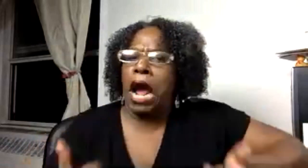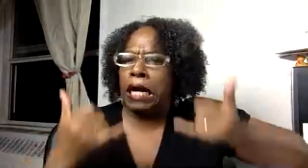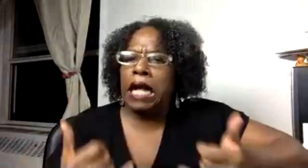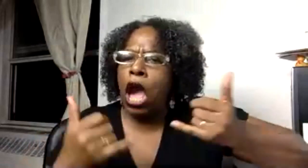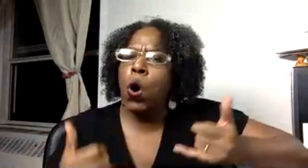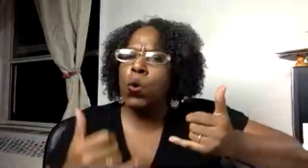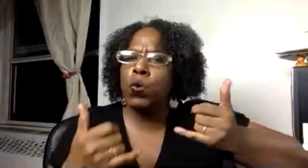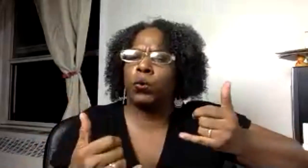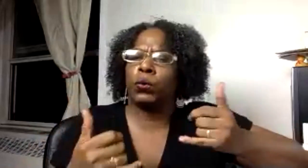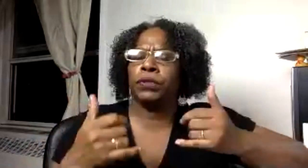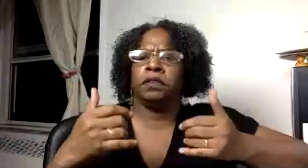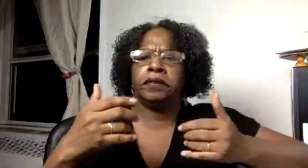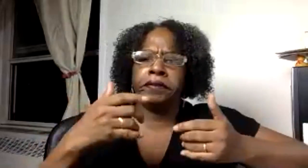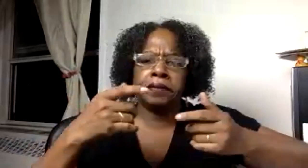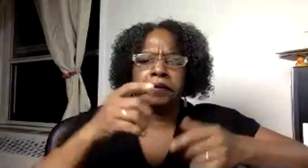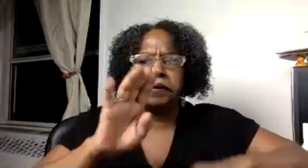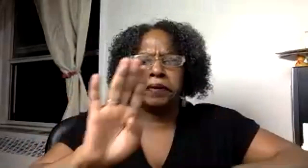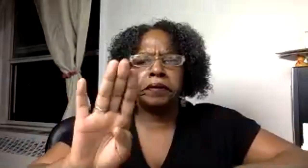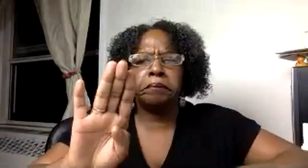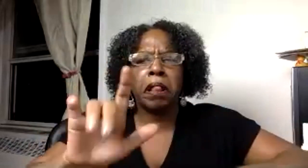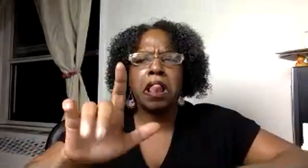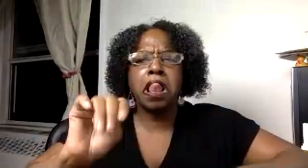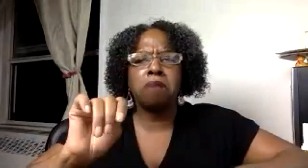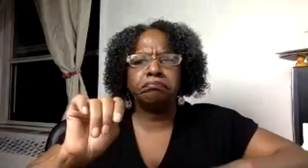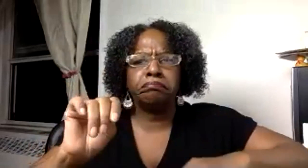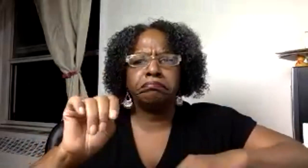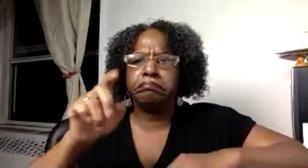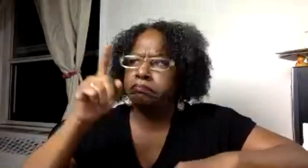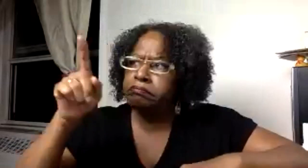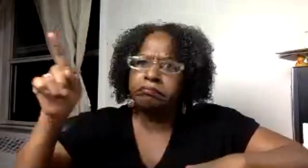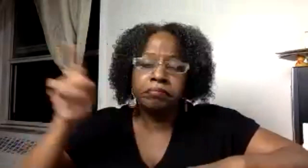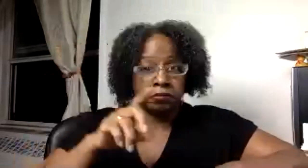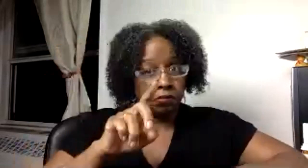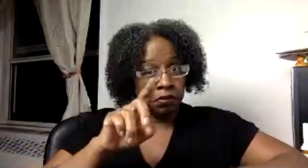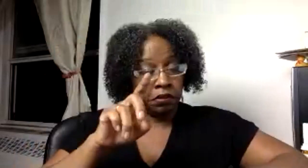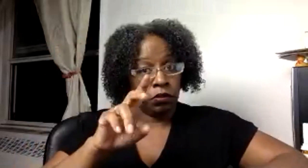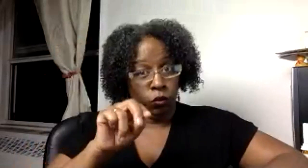let me know what's been happening for you lately. Any thoughts?